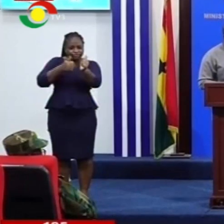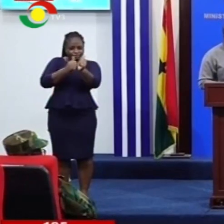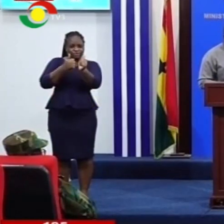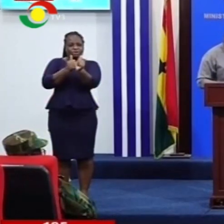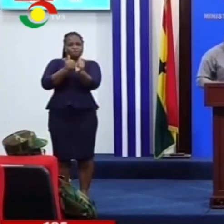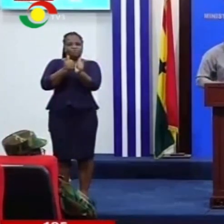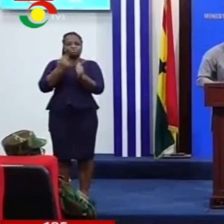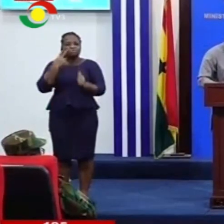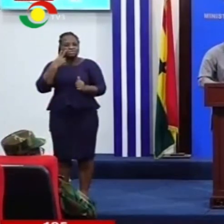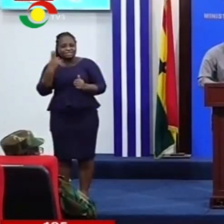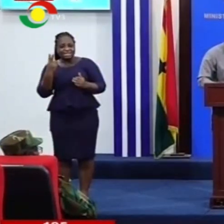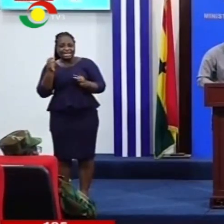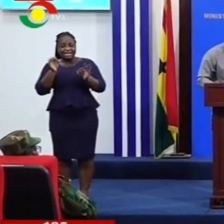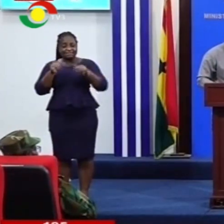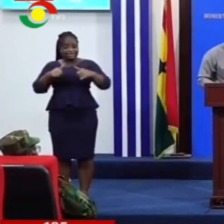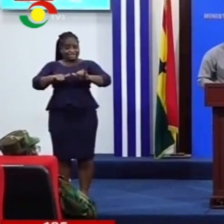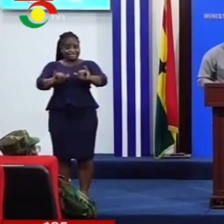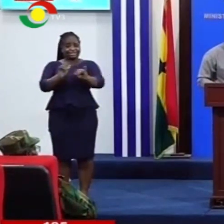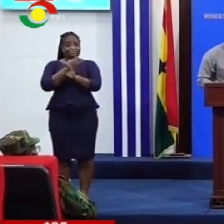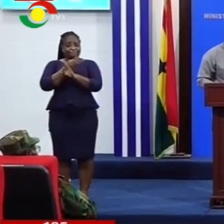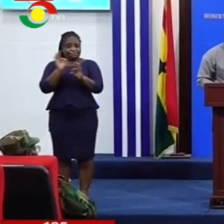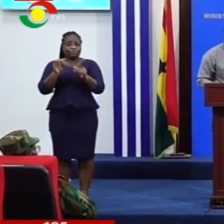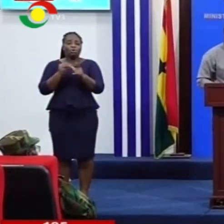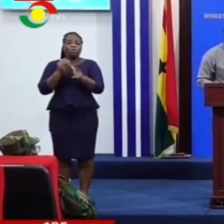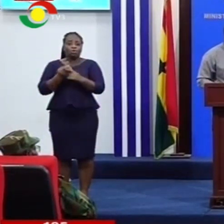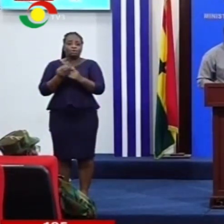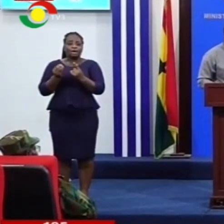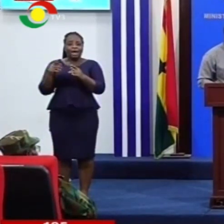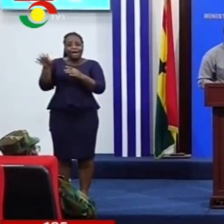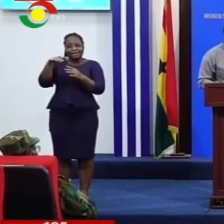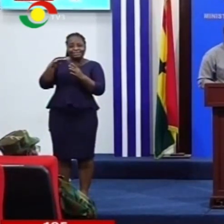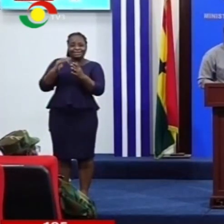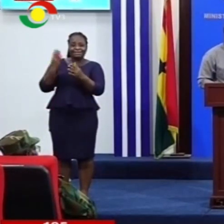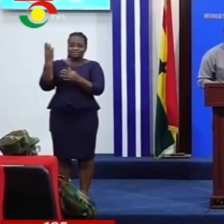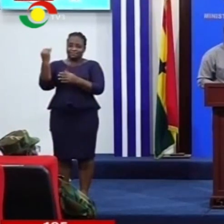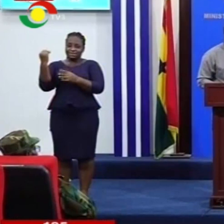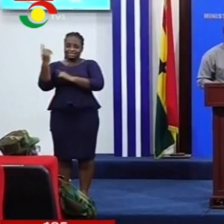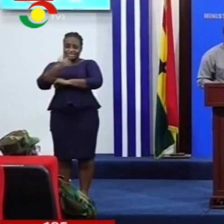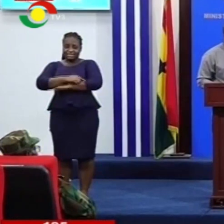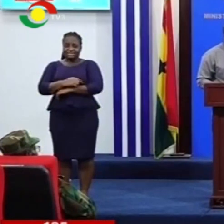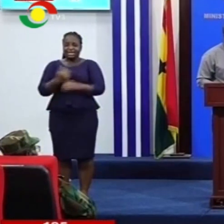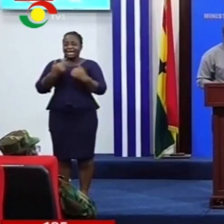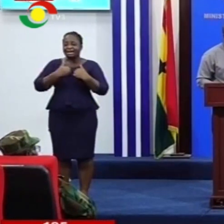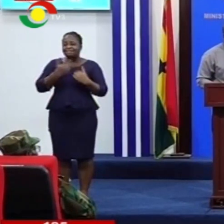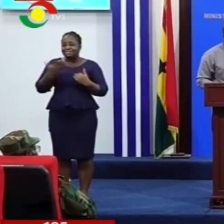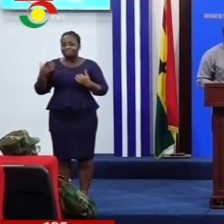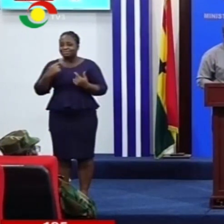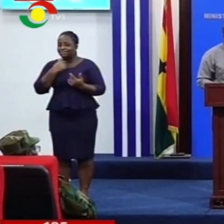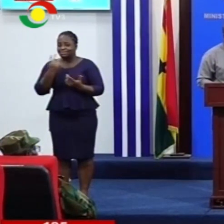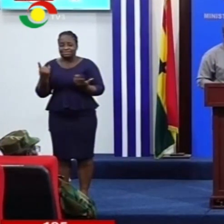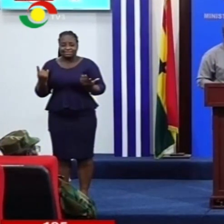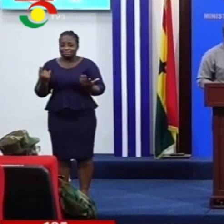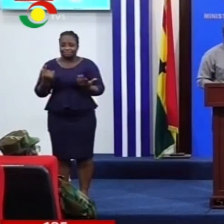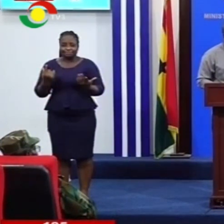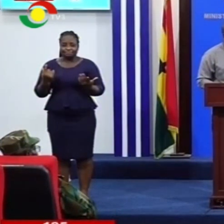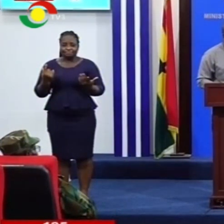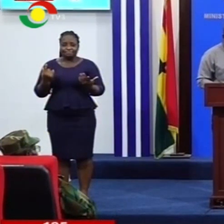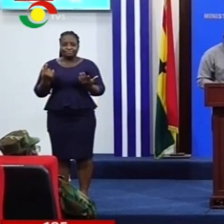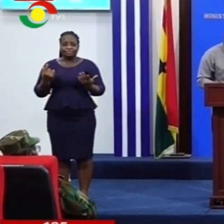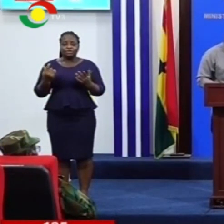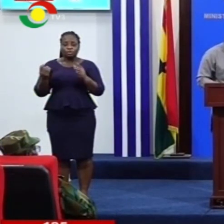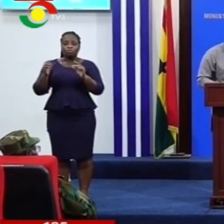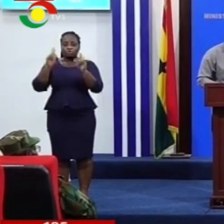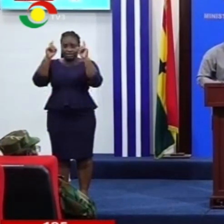subsequently to see within the 14 days if they do not have symptoms, they'll be either way they do, then they'll be tested.